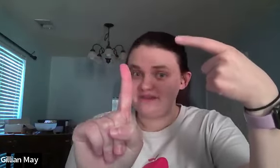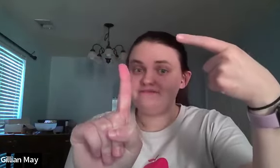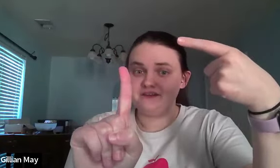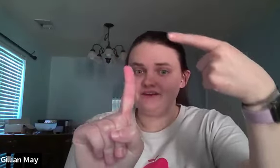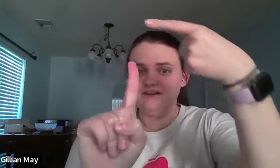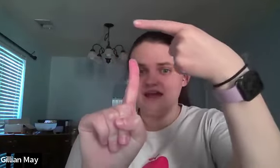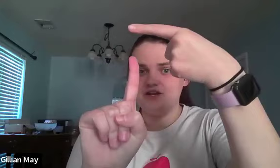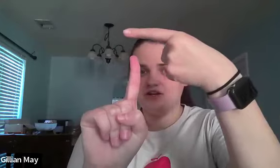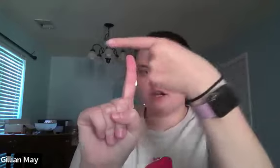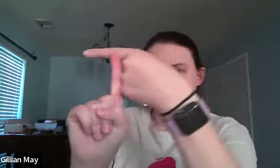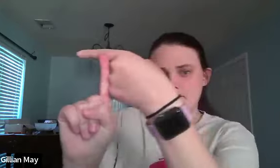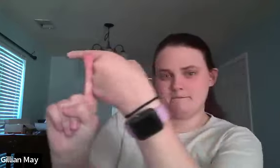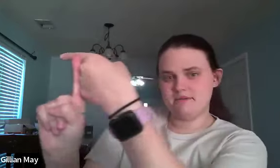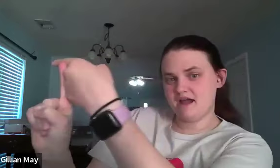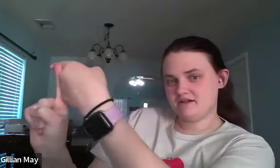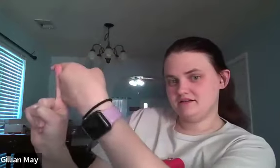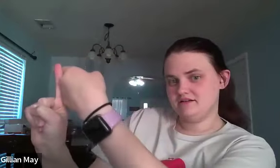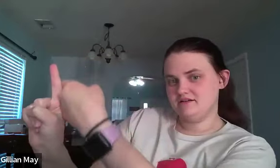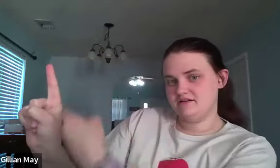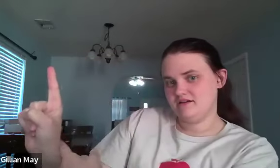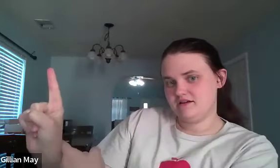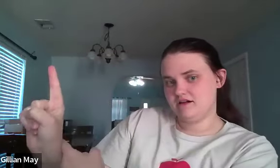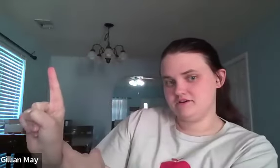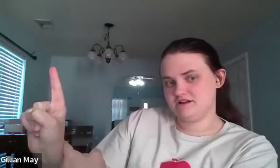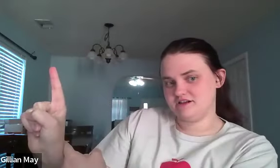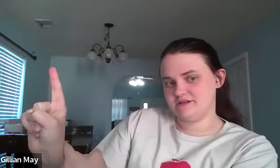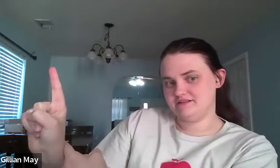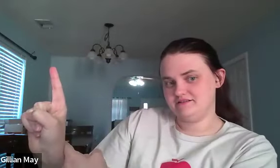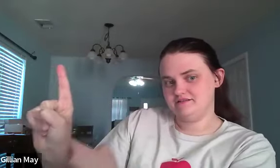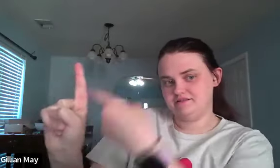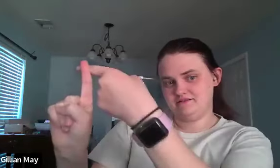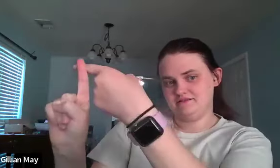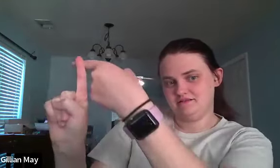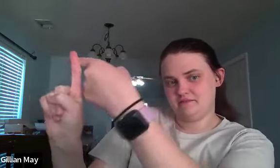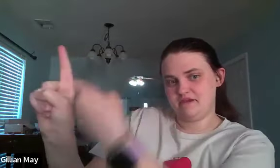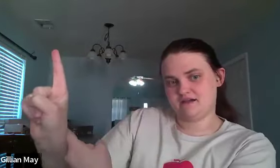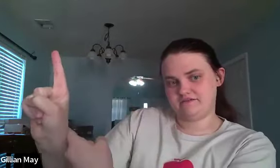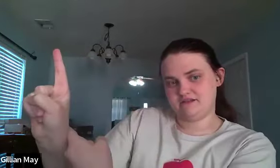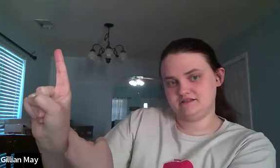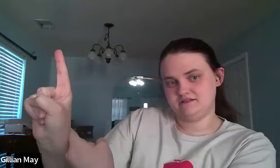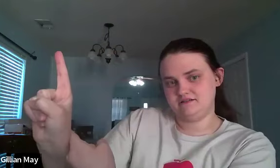dominant finger and you're going to go on the back of your non-dominant, the back of it.